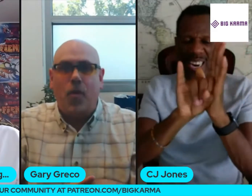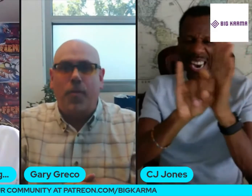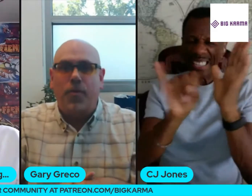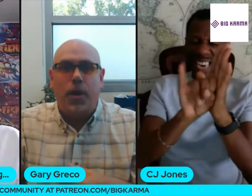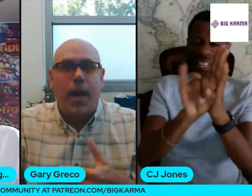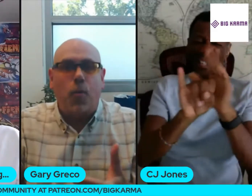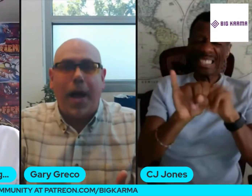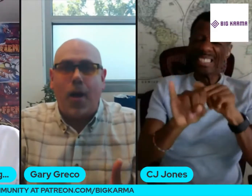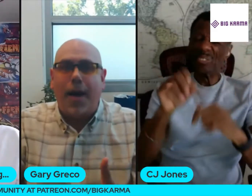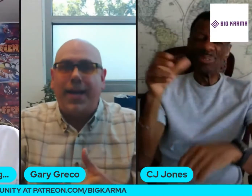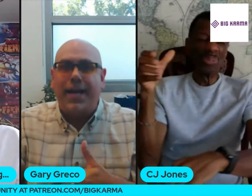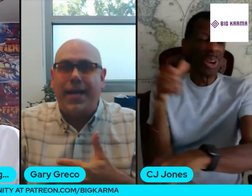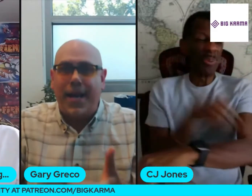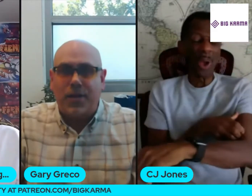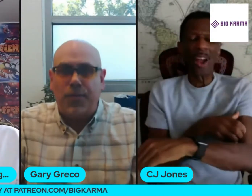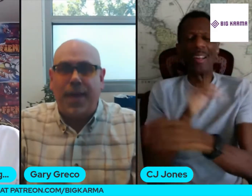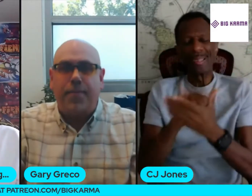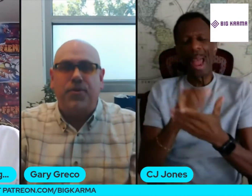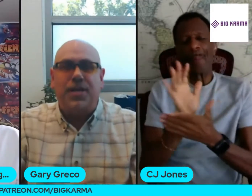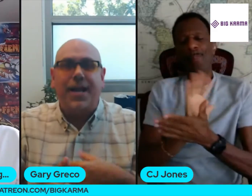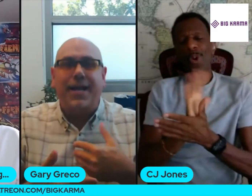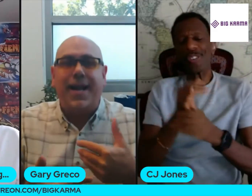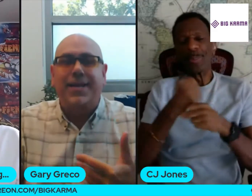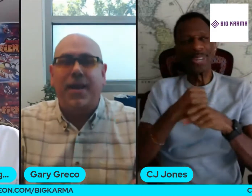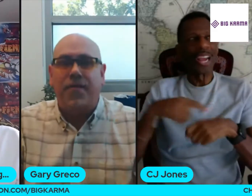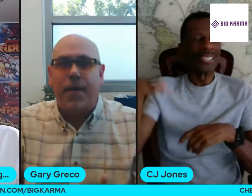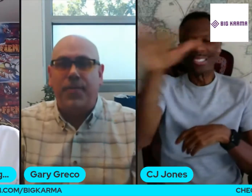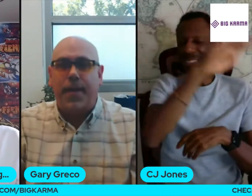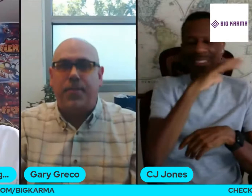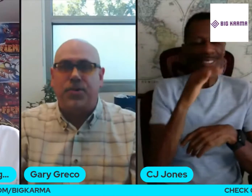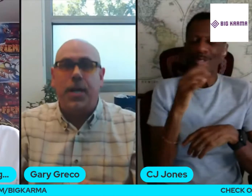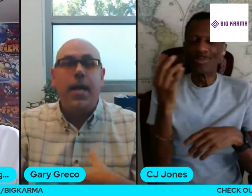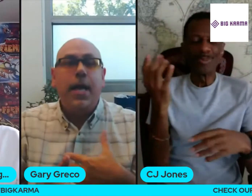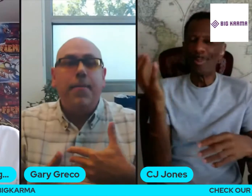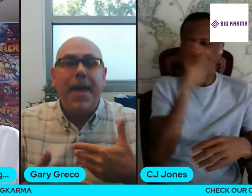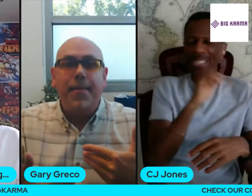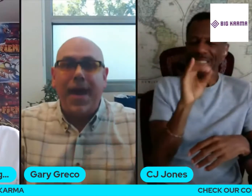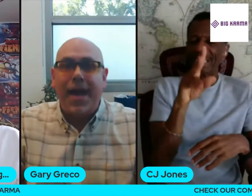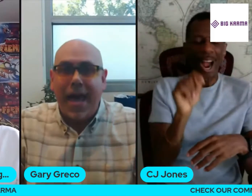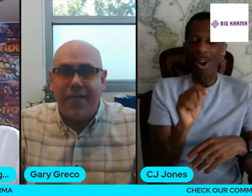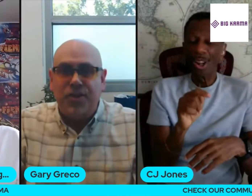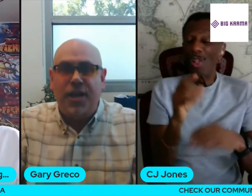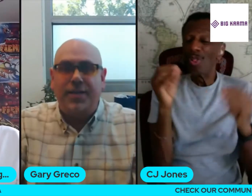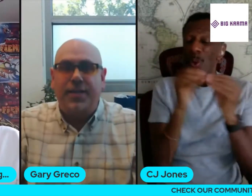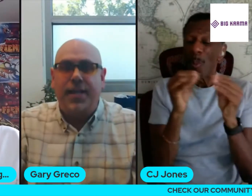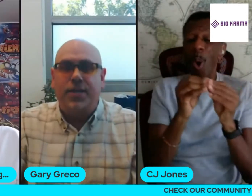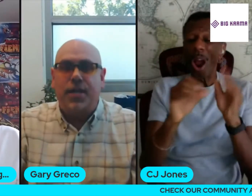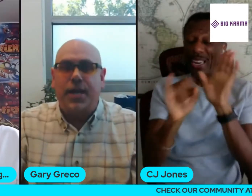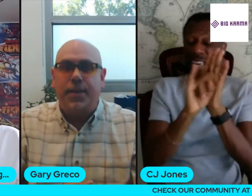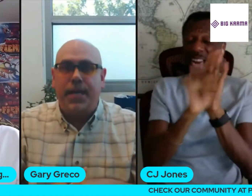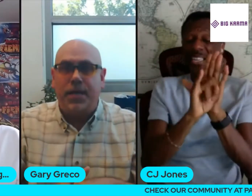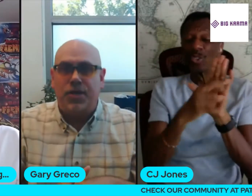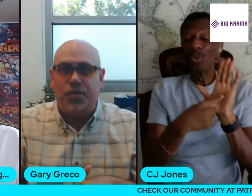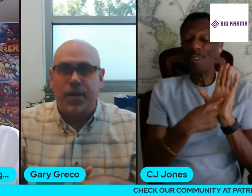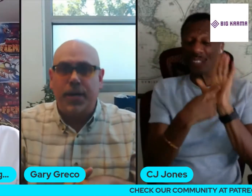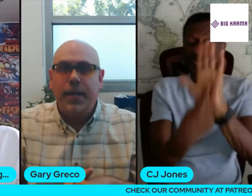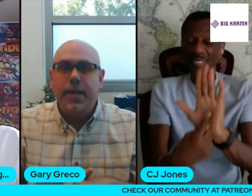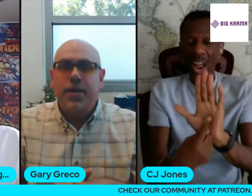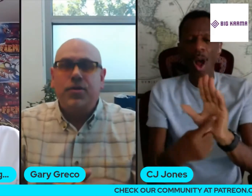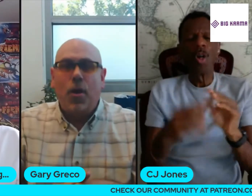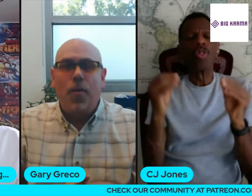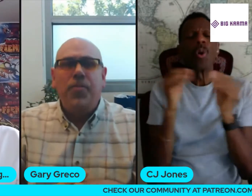or performer, and they're like, wow, I can connect with that person. I can identify with that person. Maybe I have a chance in the entertainment